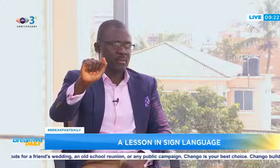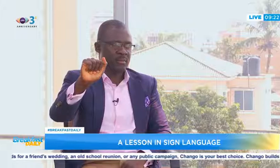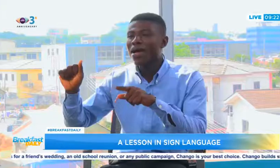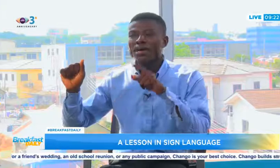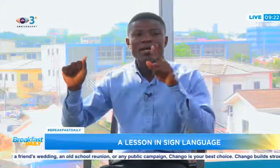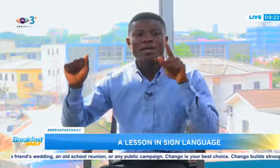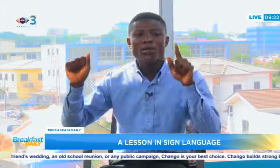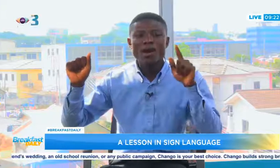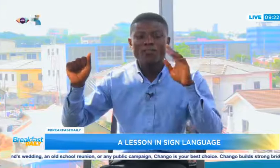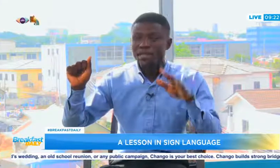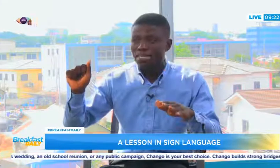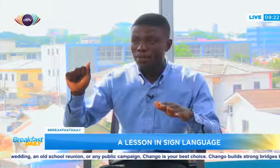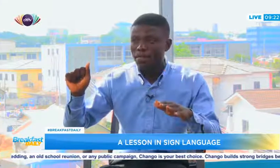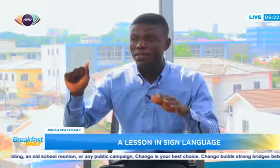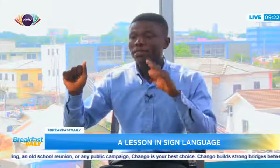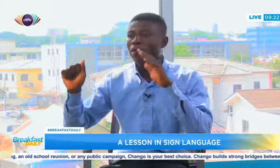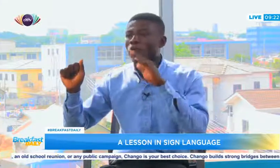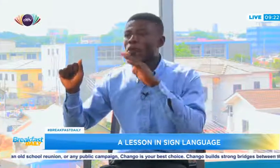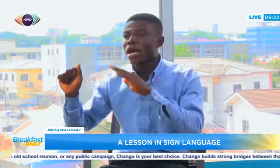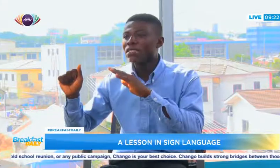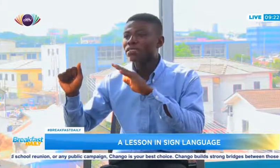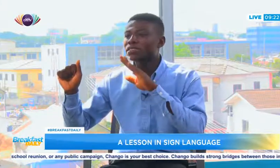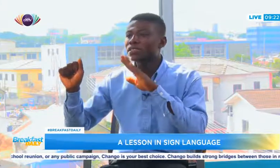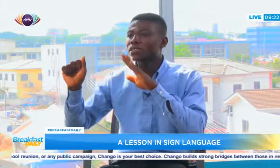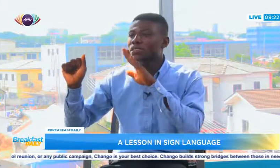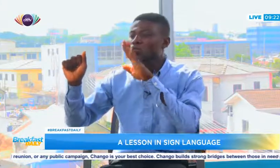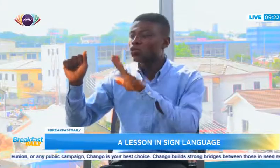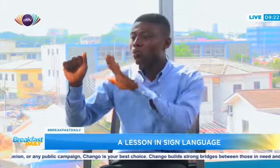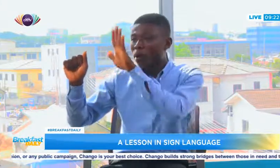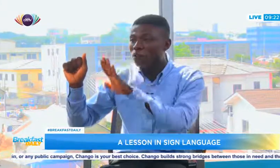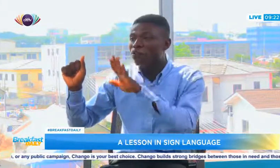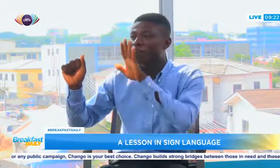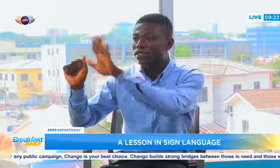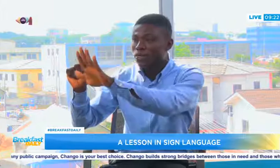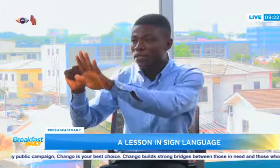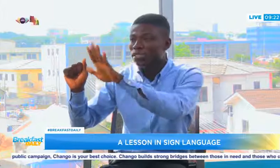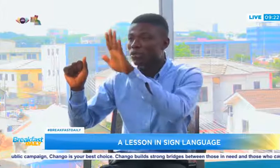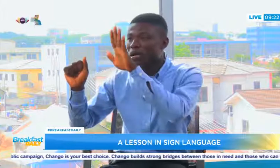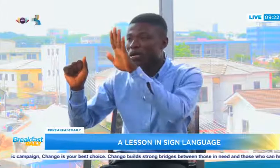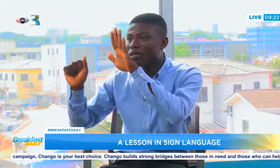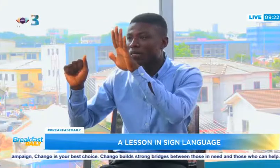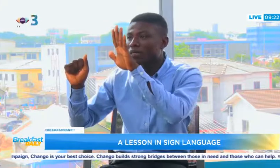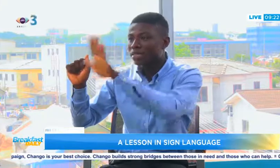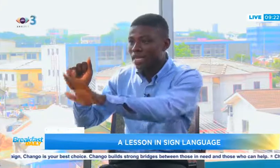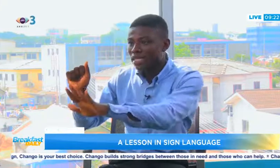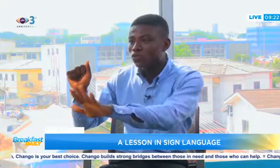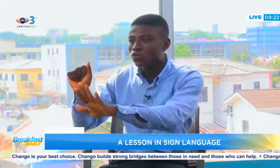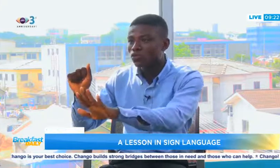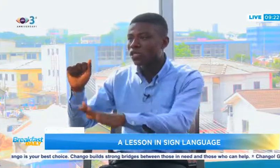whenever you are finger spelling, your hands, your palm should face the person you are signing to. Okay. It